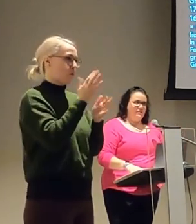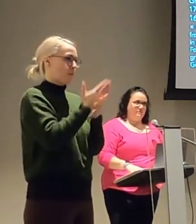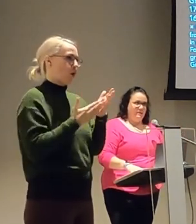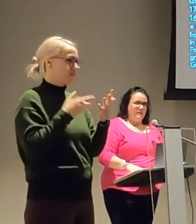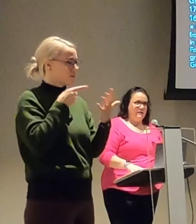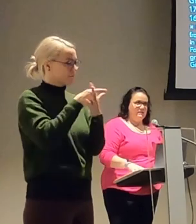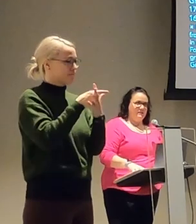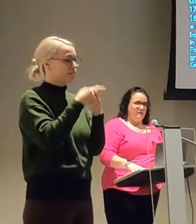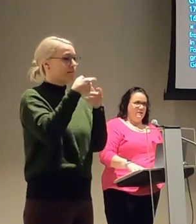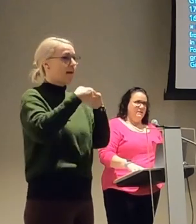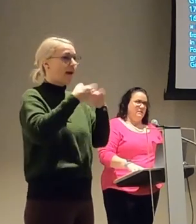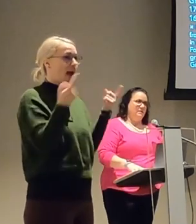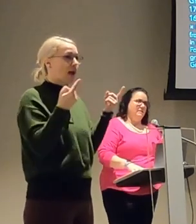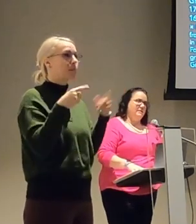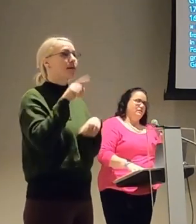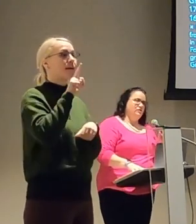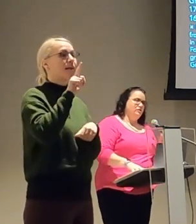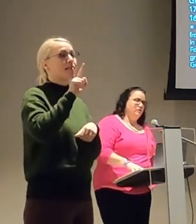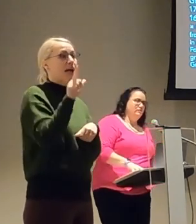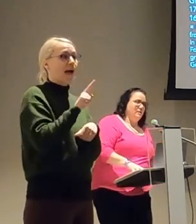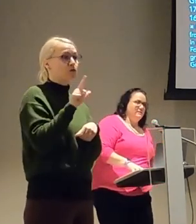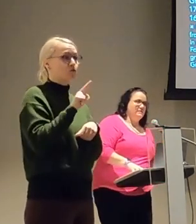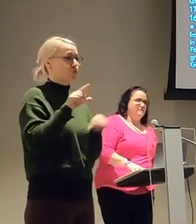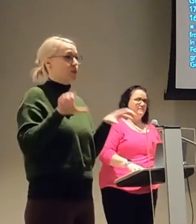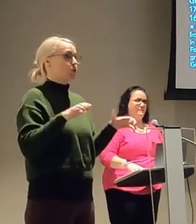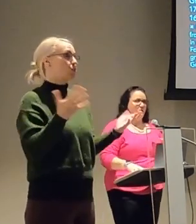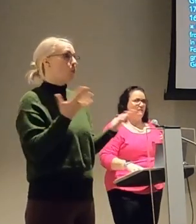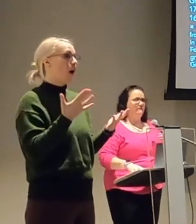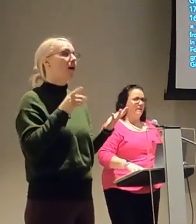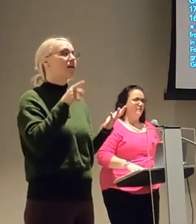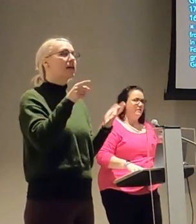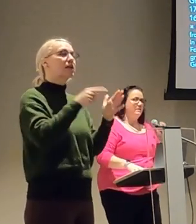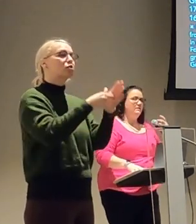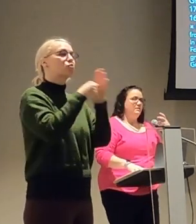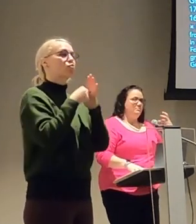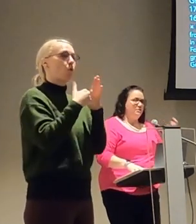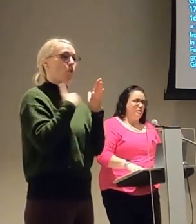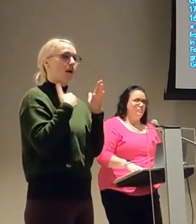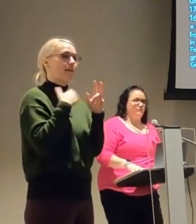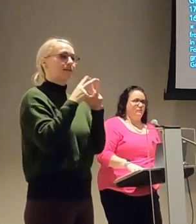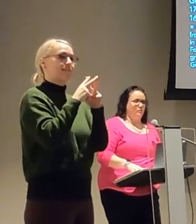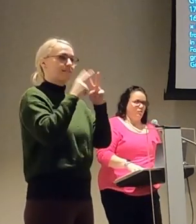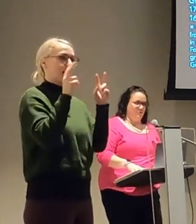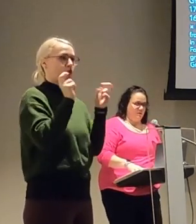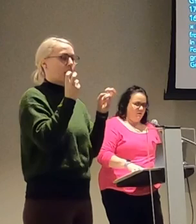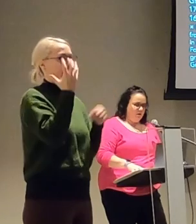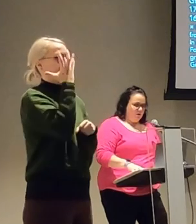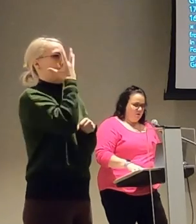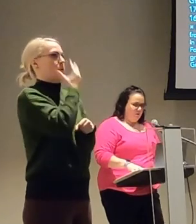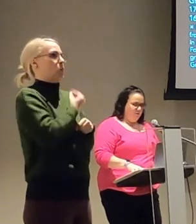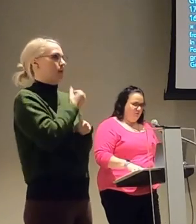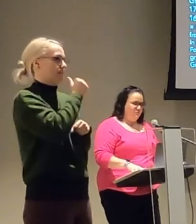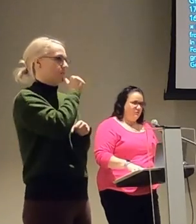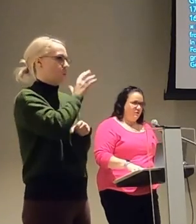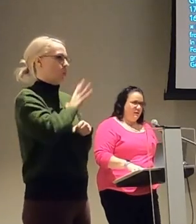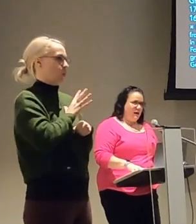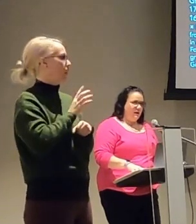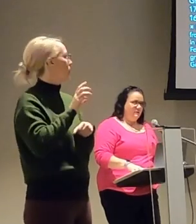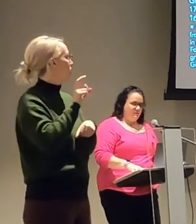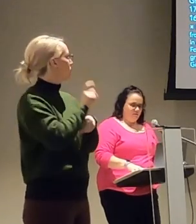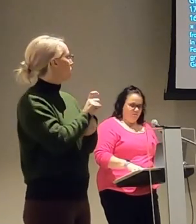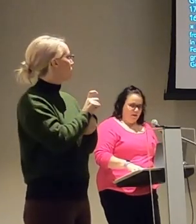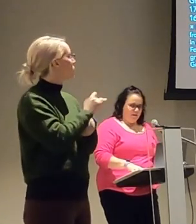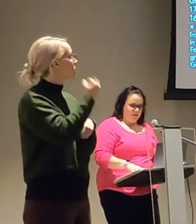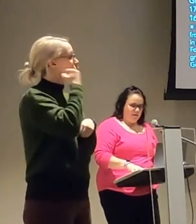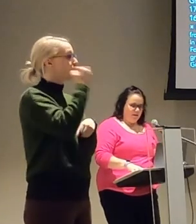what Lazzarini has done here is showed us a very beautiful woman. So if you look